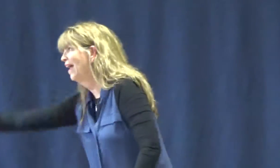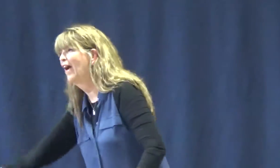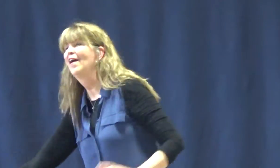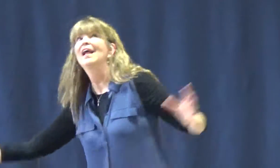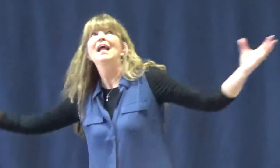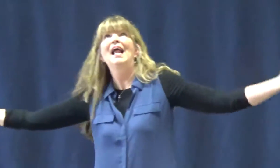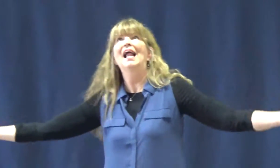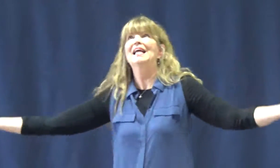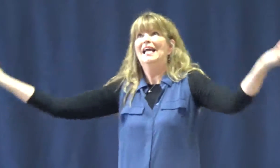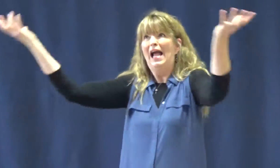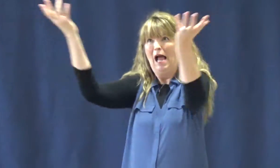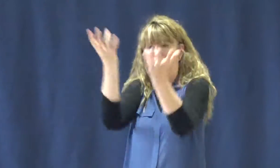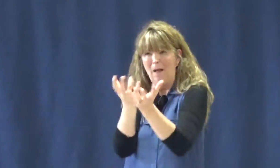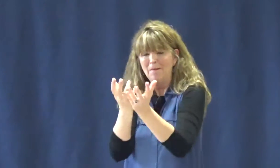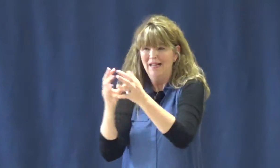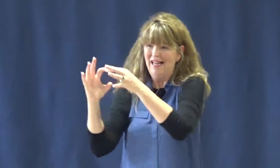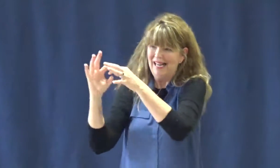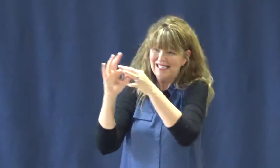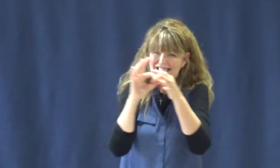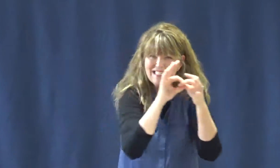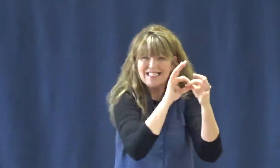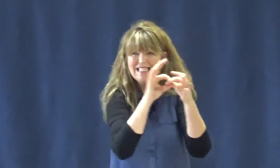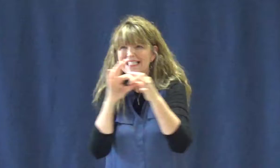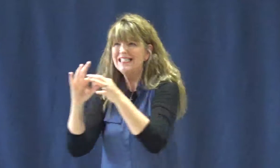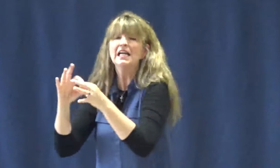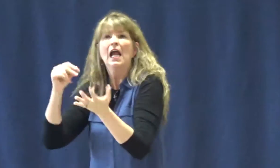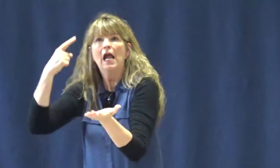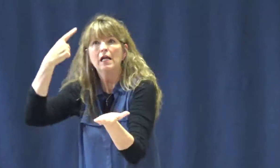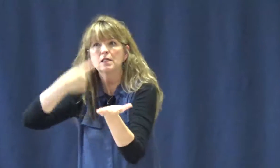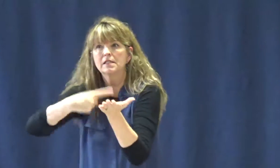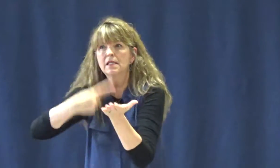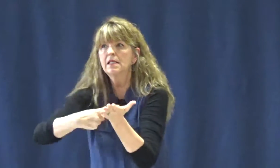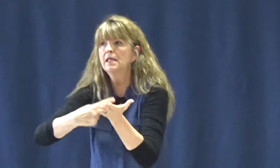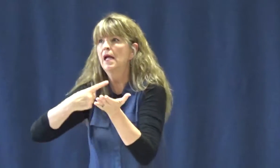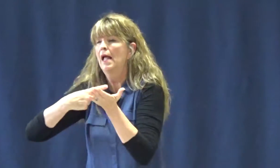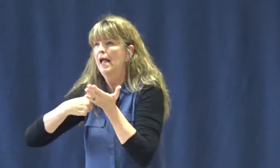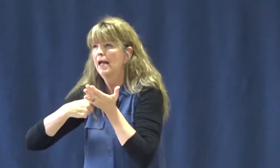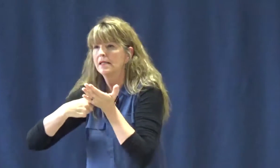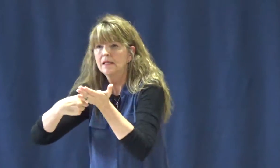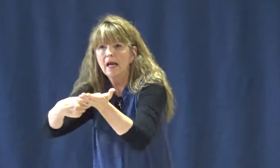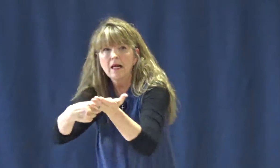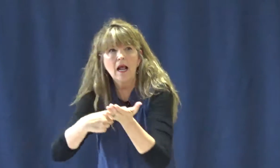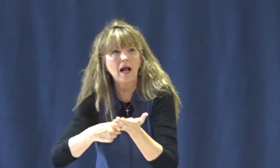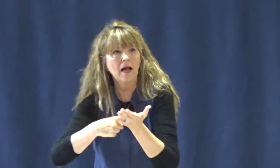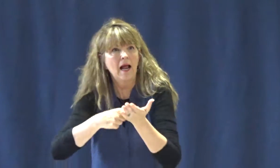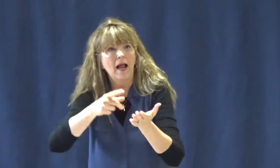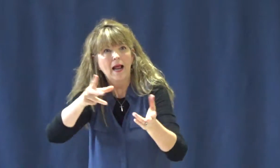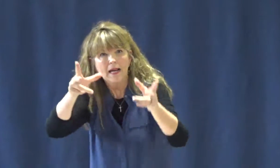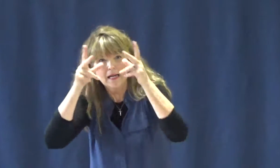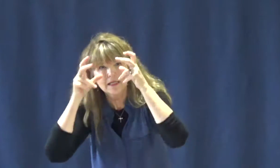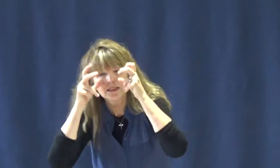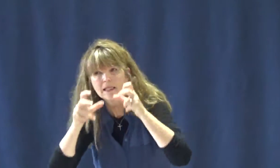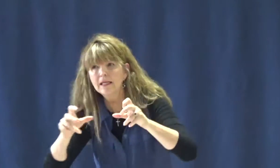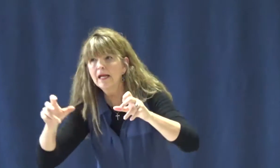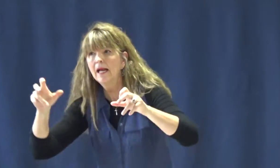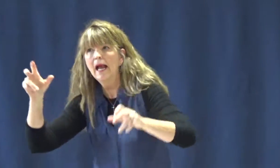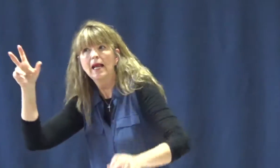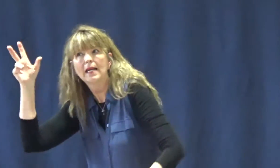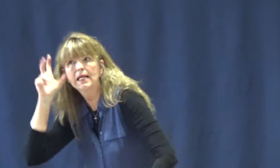over there and over there, and for all of us to be able to come together and to discuss and to listen to